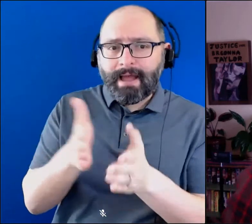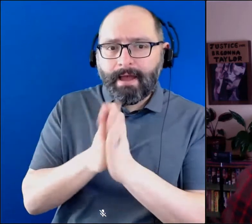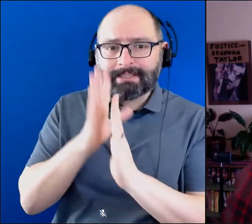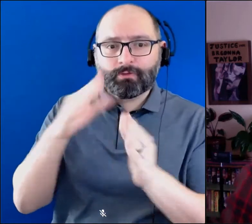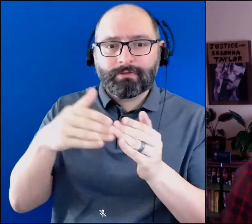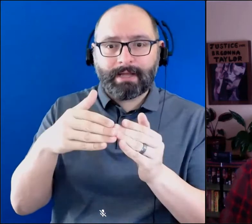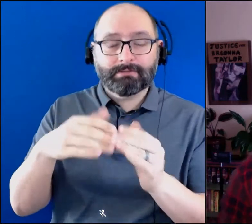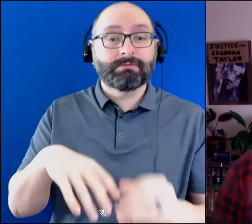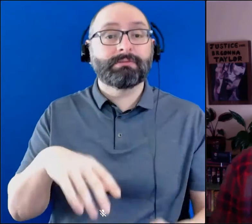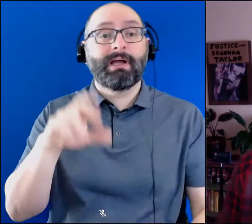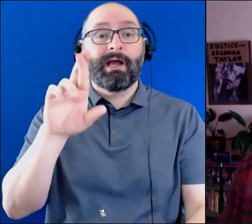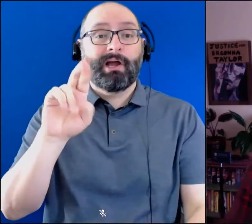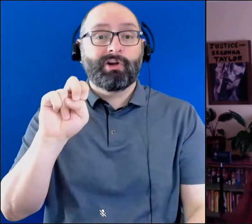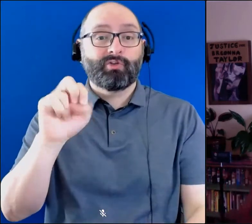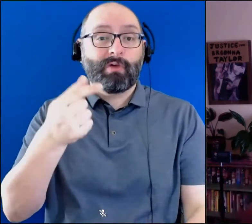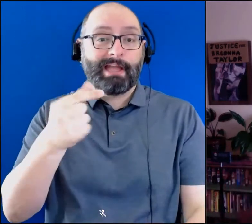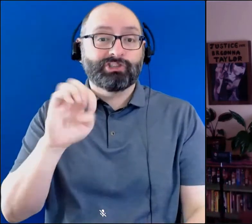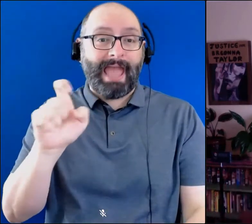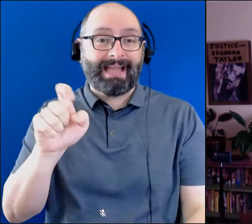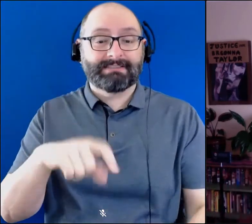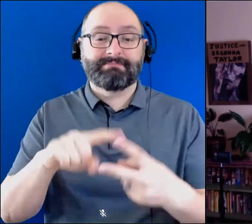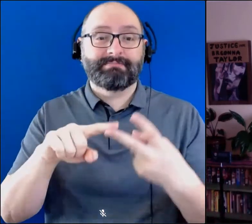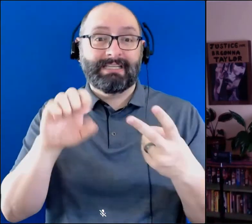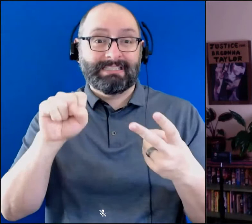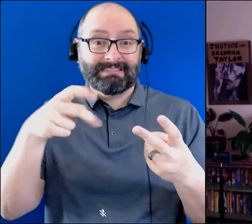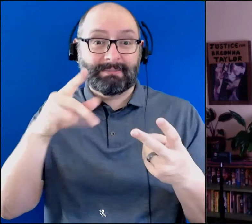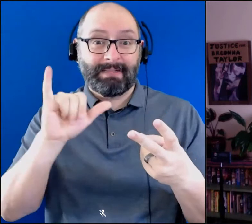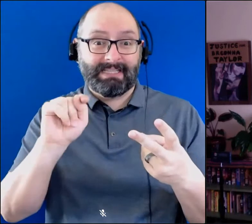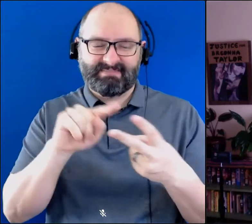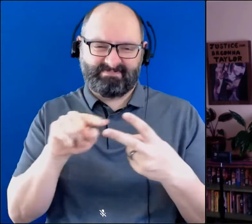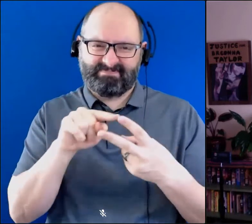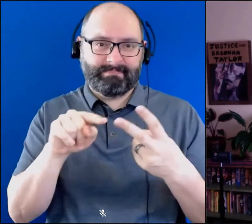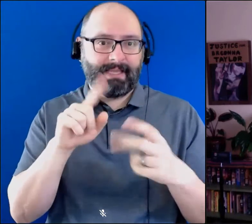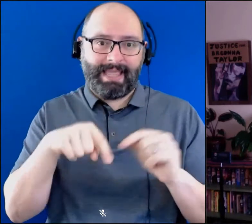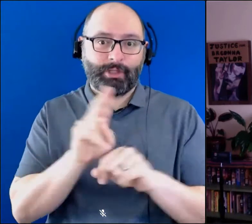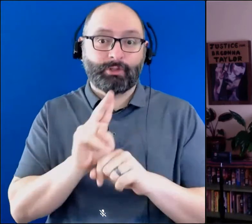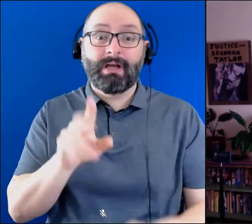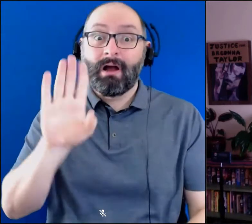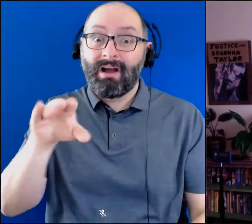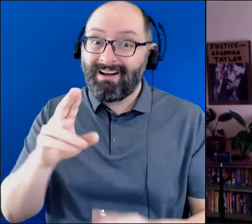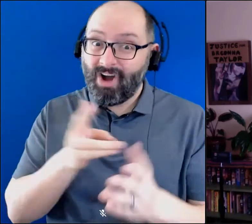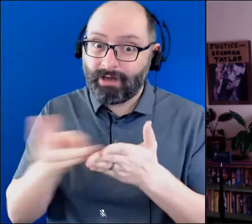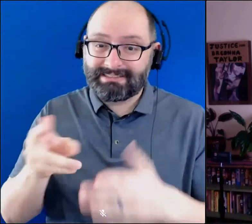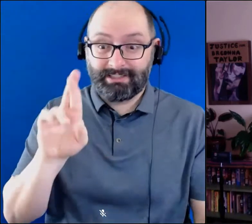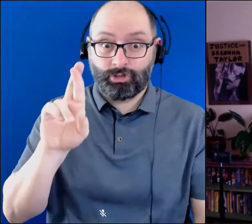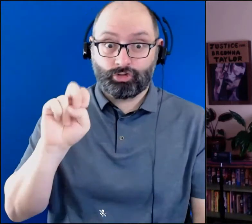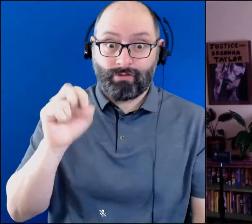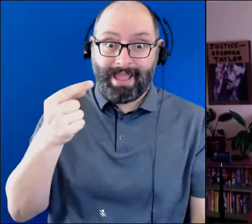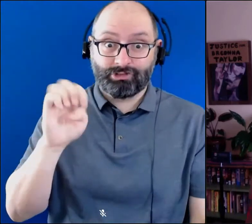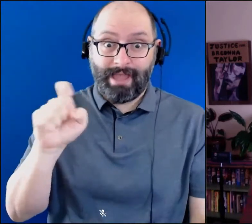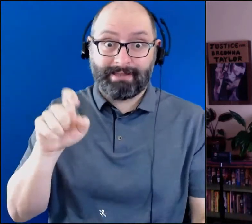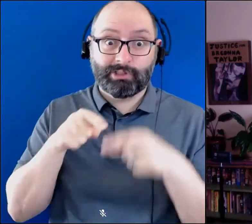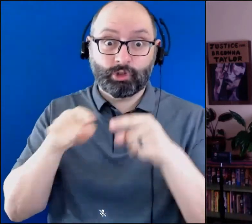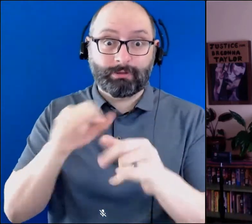to use regex or split. I'm just gonna also personally, unless you're really good at regex, it mostly fails in interviews because it takes a lot of time. It's something to